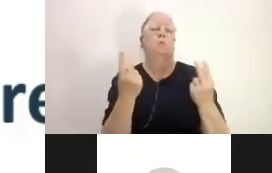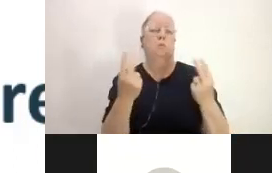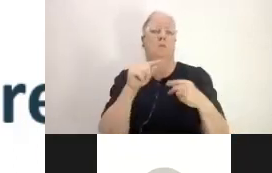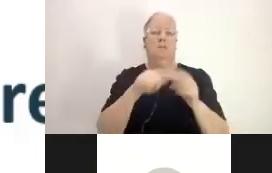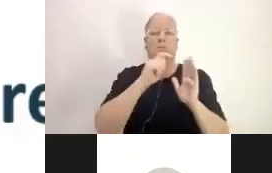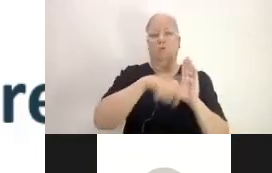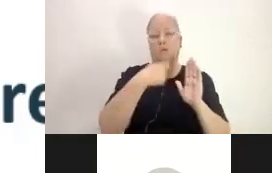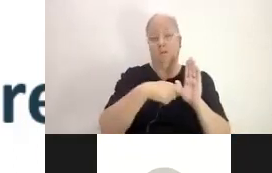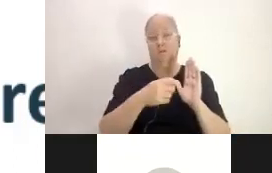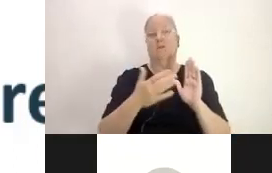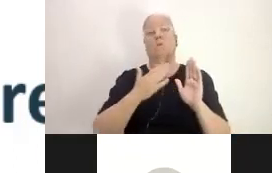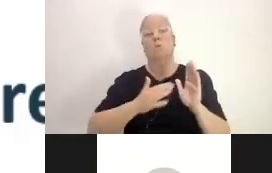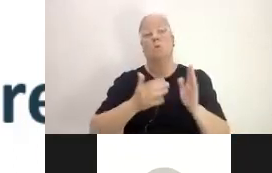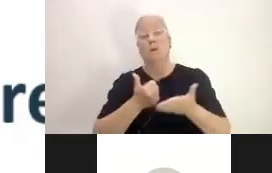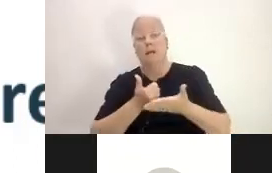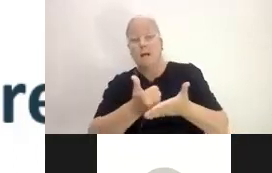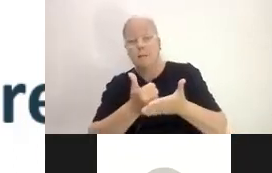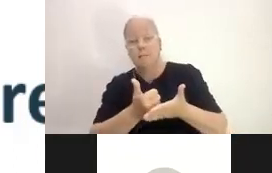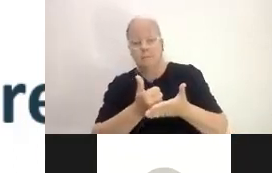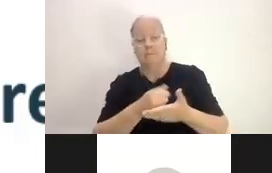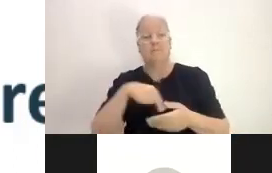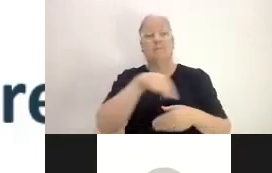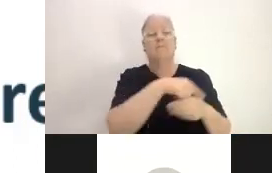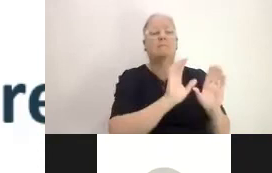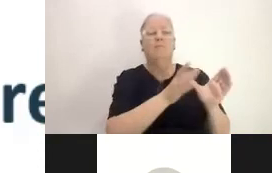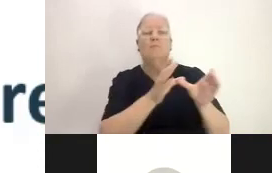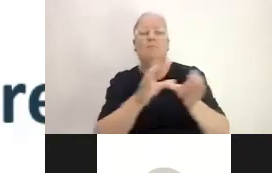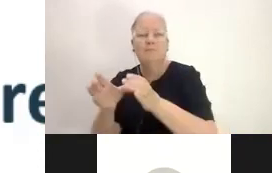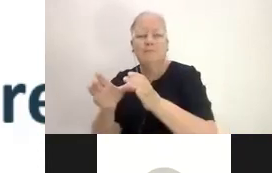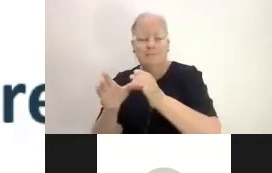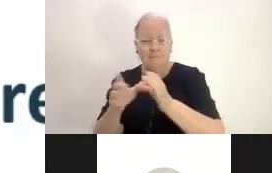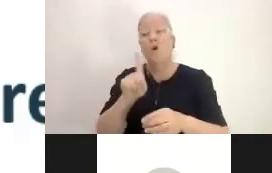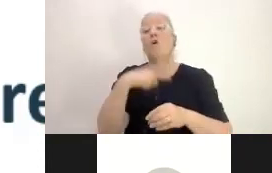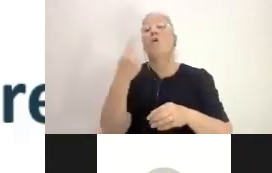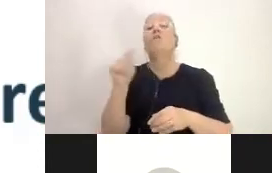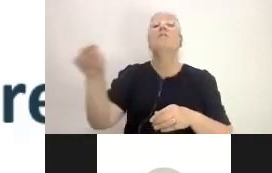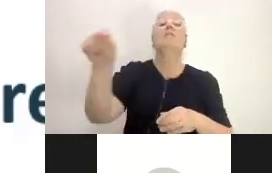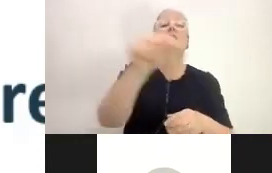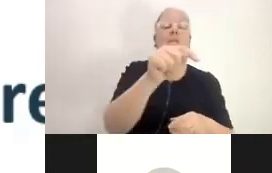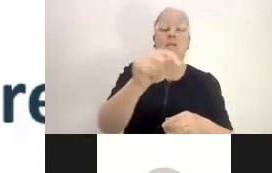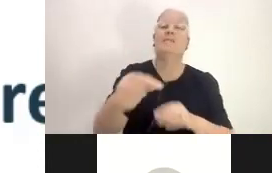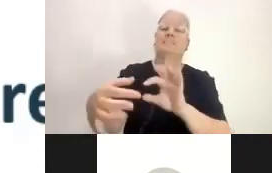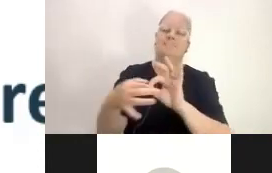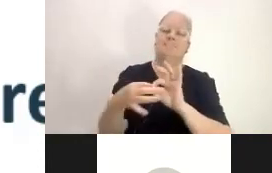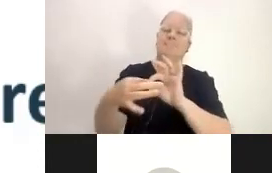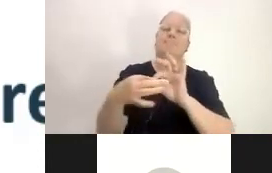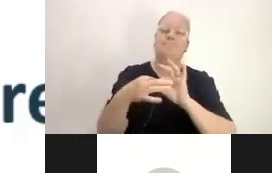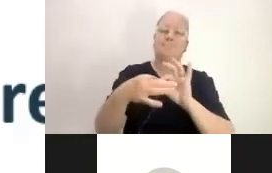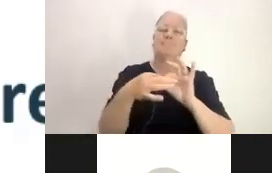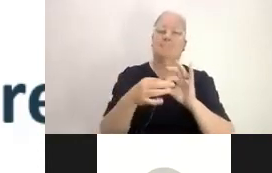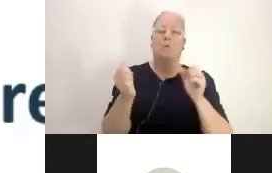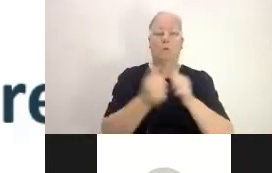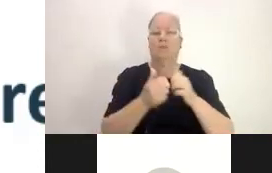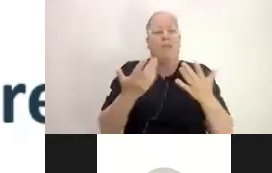for all civil societies and other stakeholders to engage this multi-stakeholder process